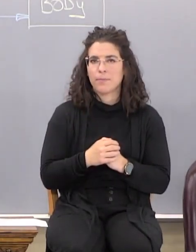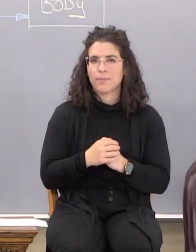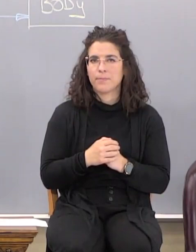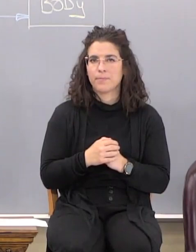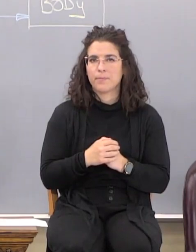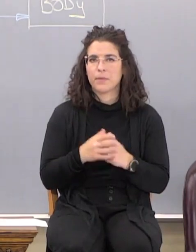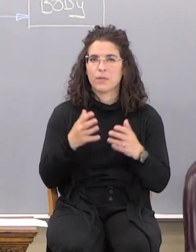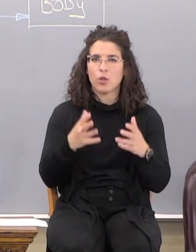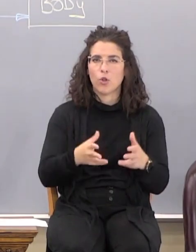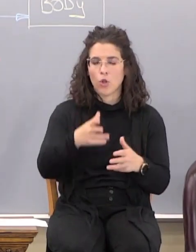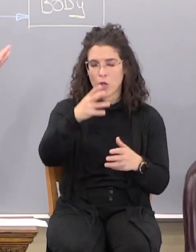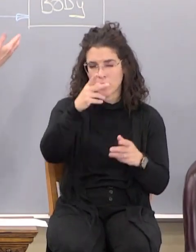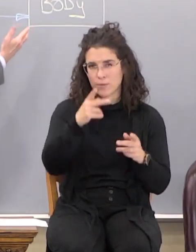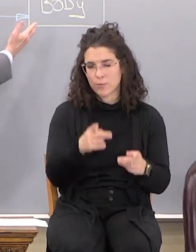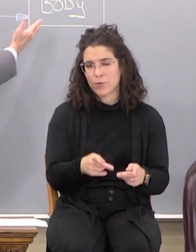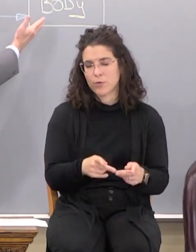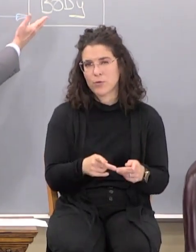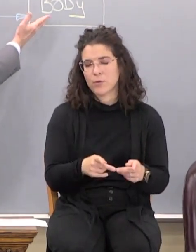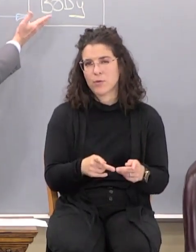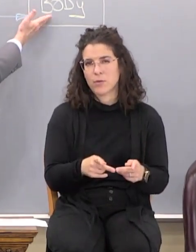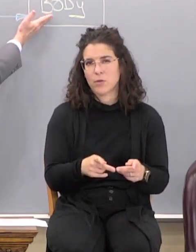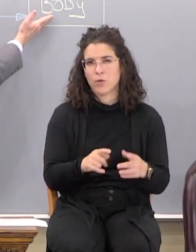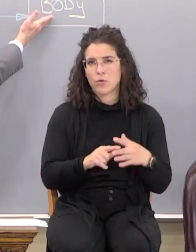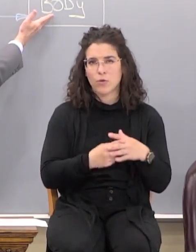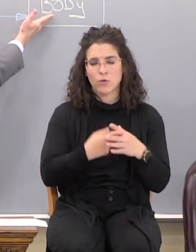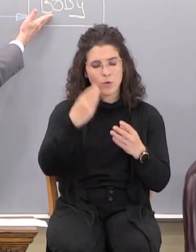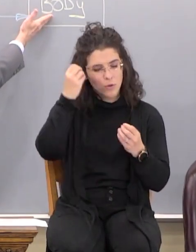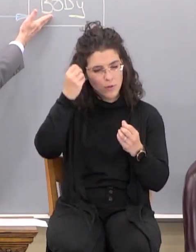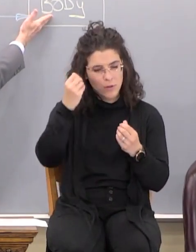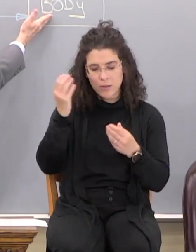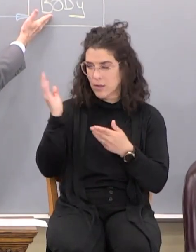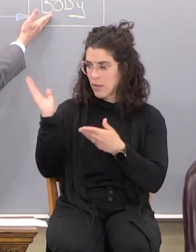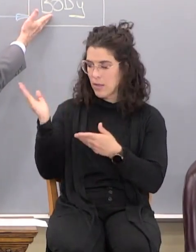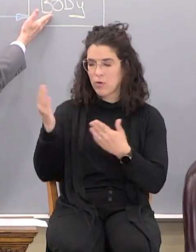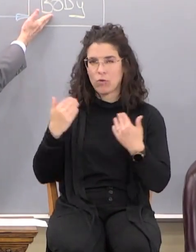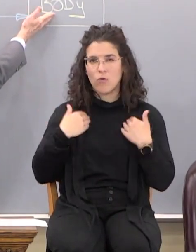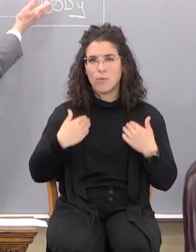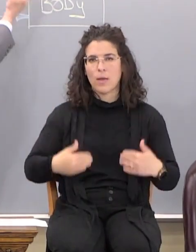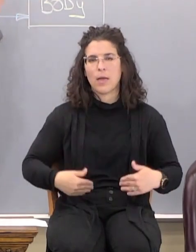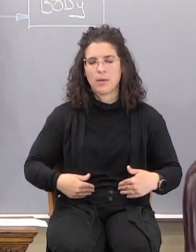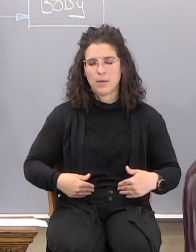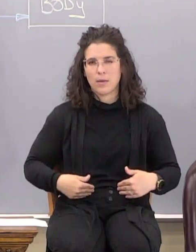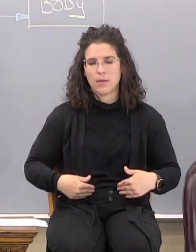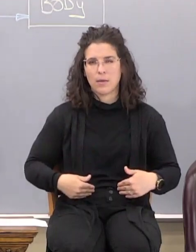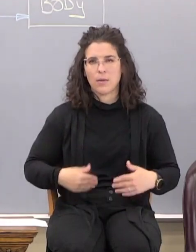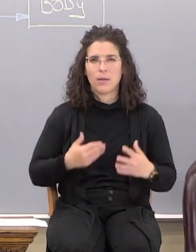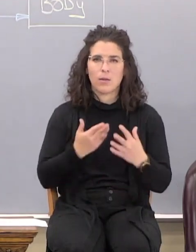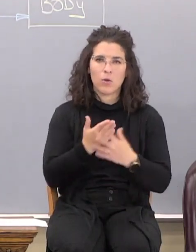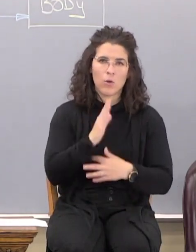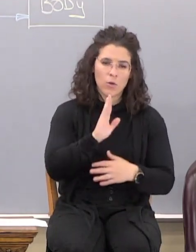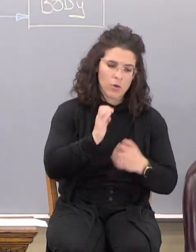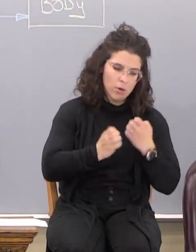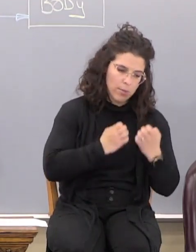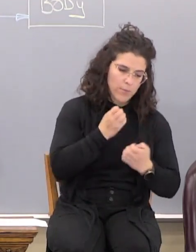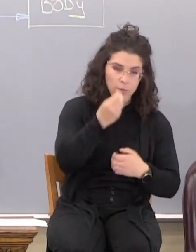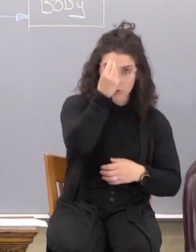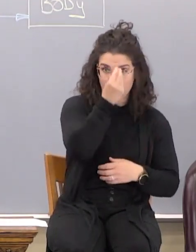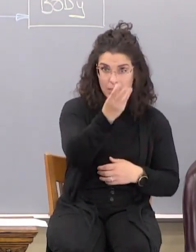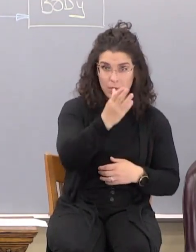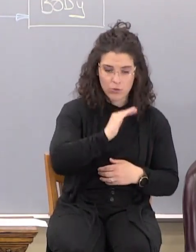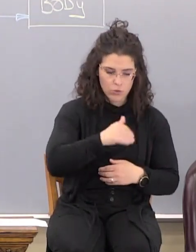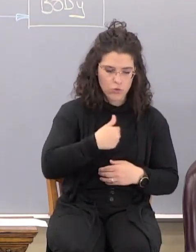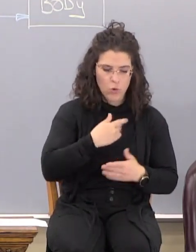as a lost person, you start thinking here in your body. It goes through your emotions, tells your soul what to